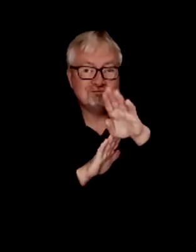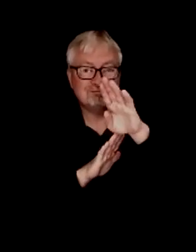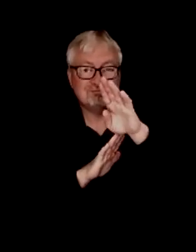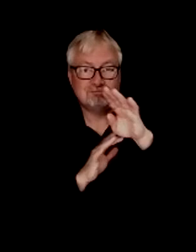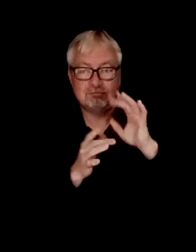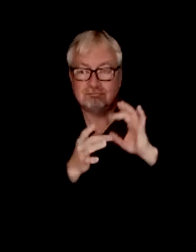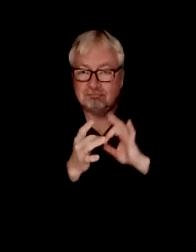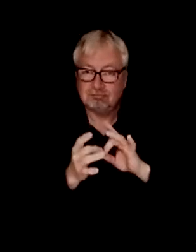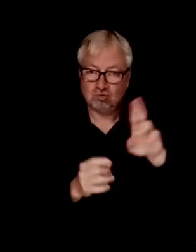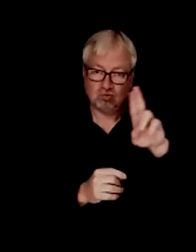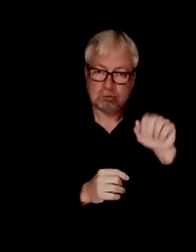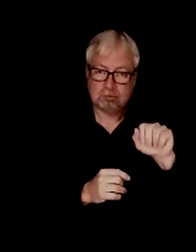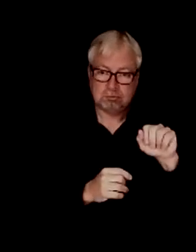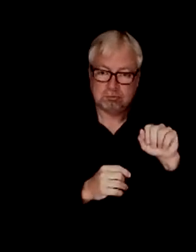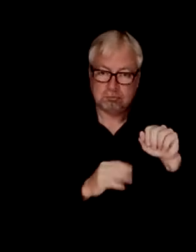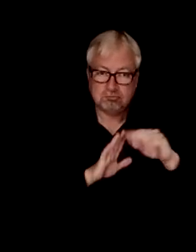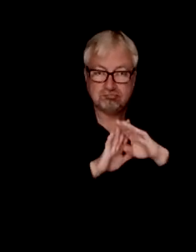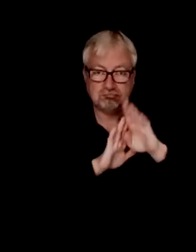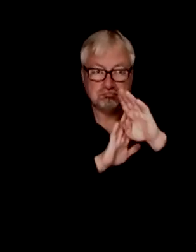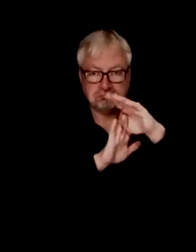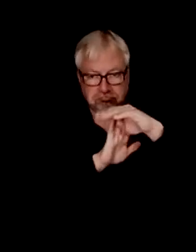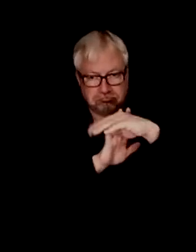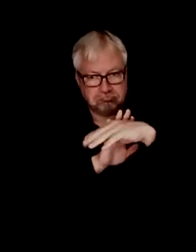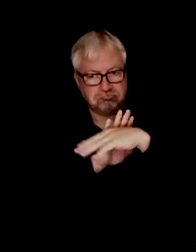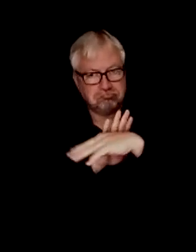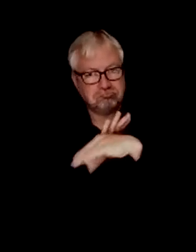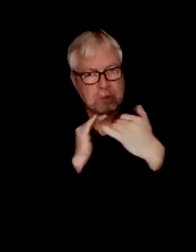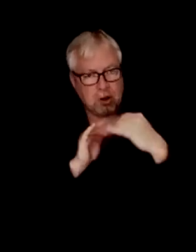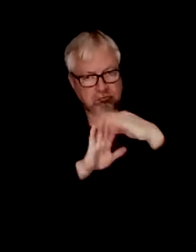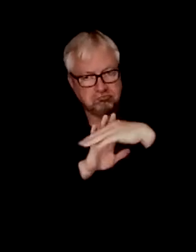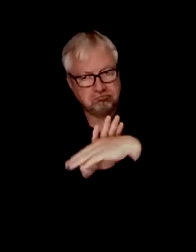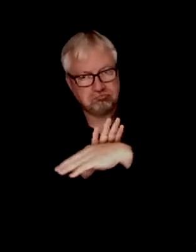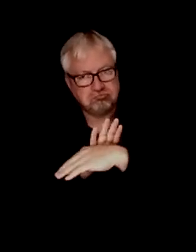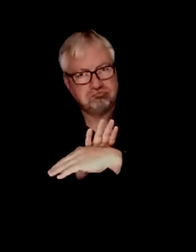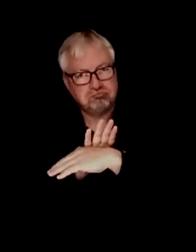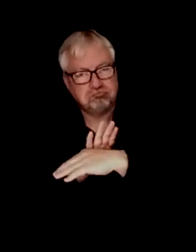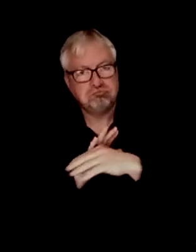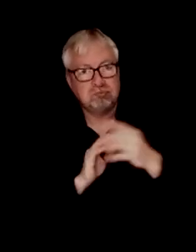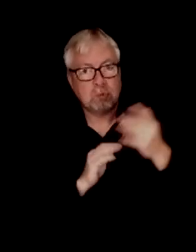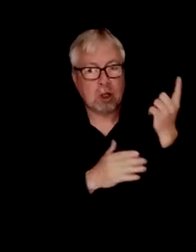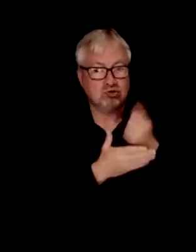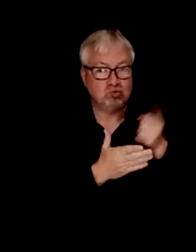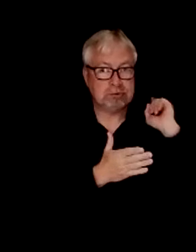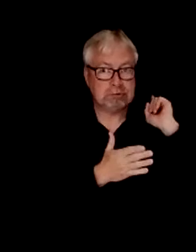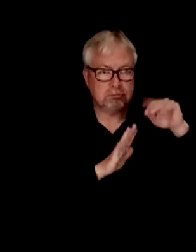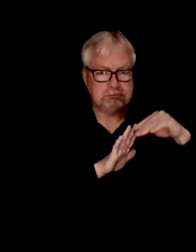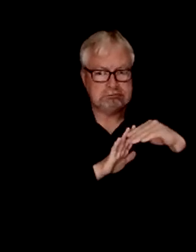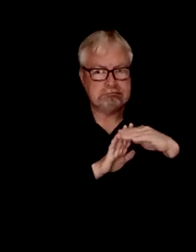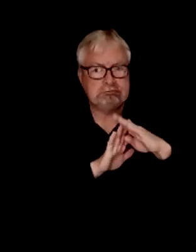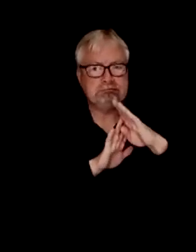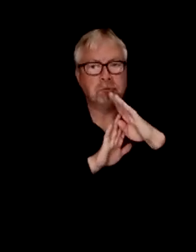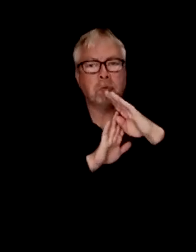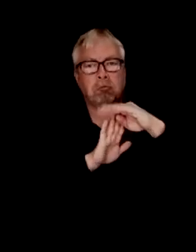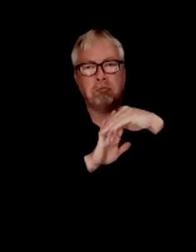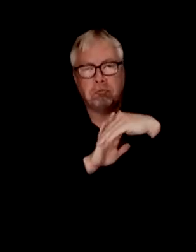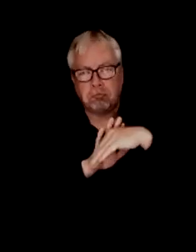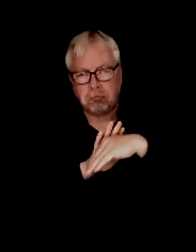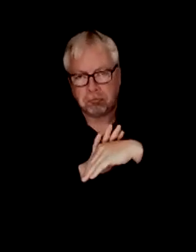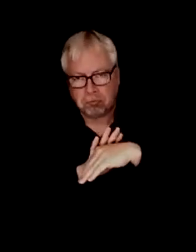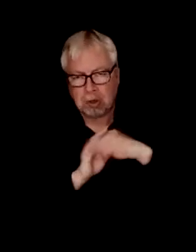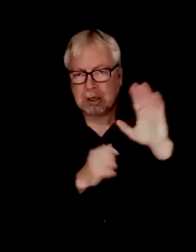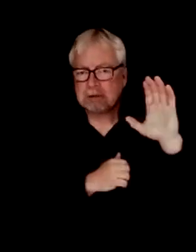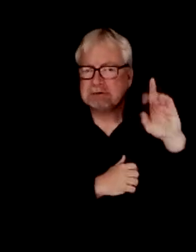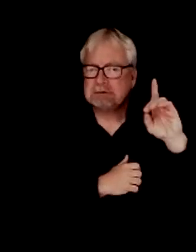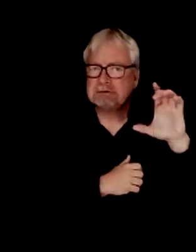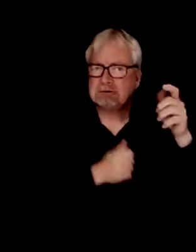high levels we were seeing a few weeks ago. But as CDC Director Walensky and others have said, it's the decline seems to have